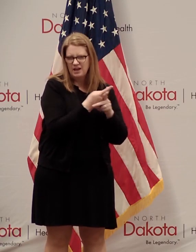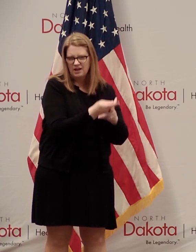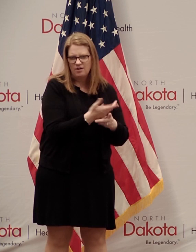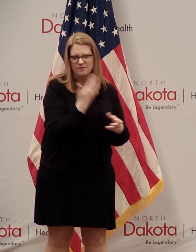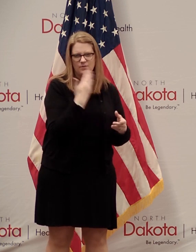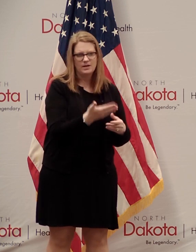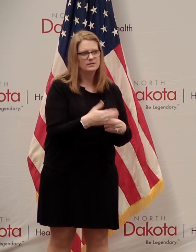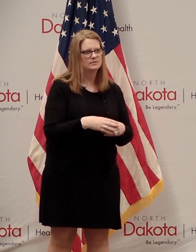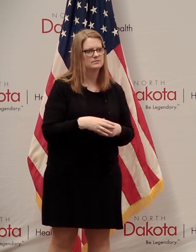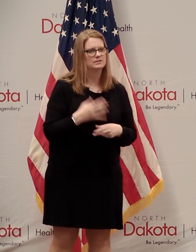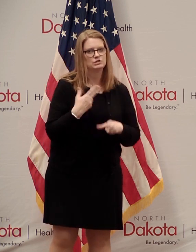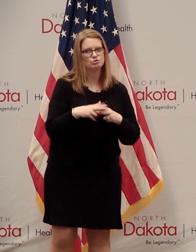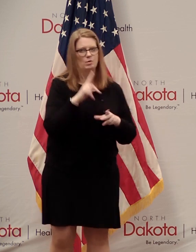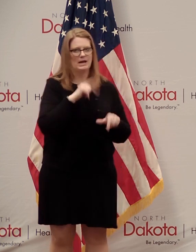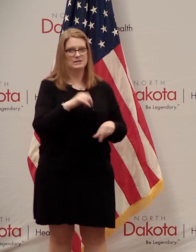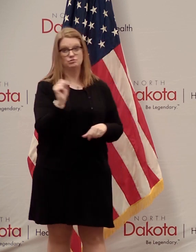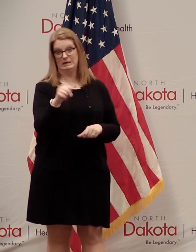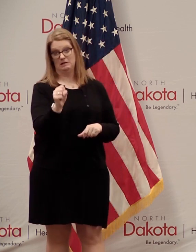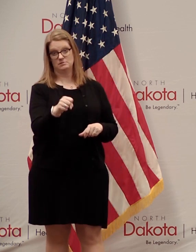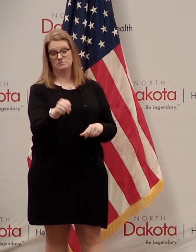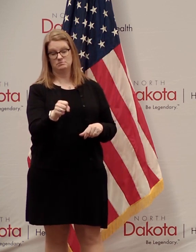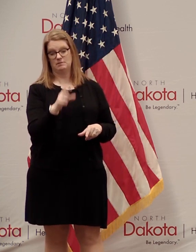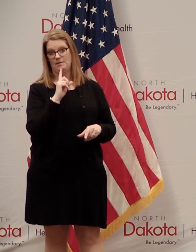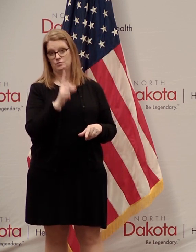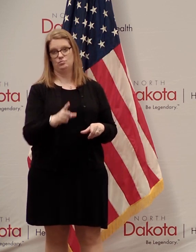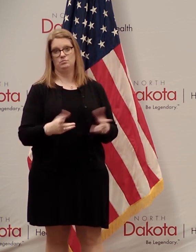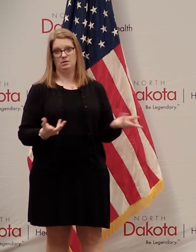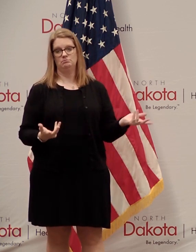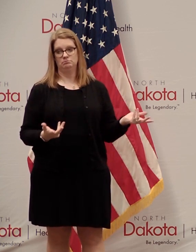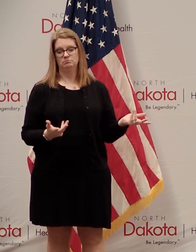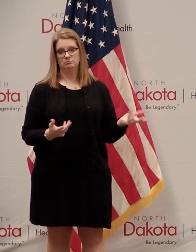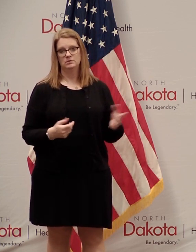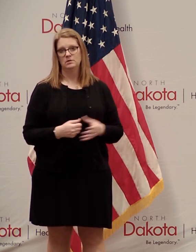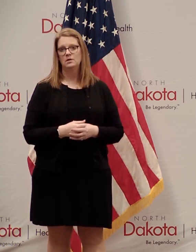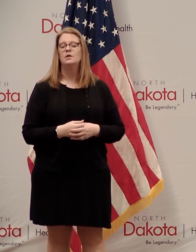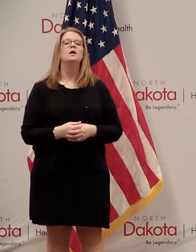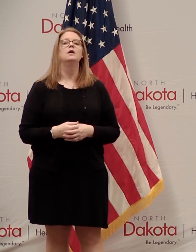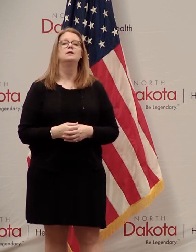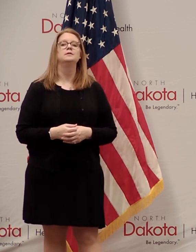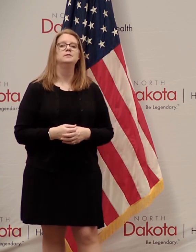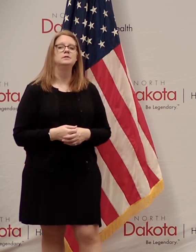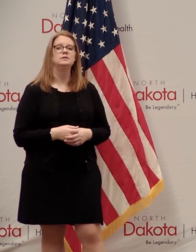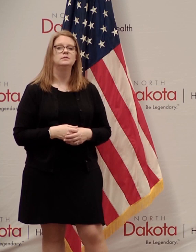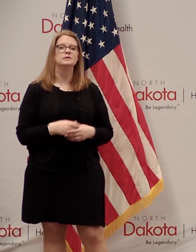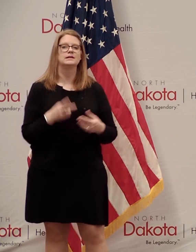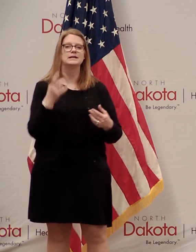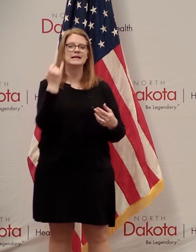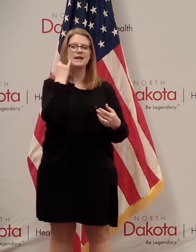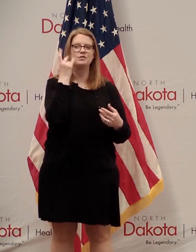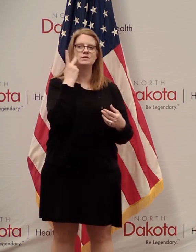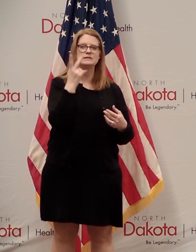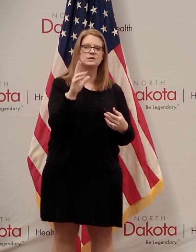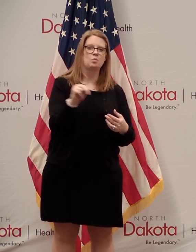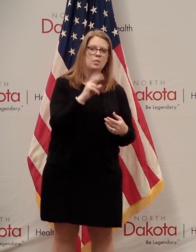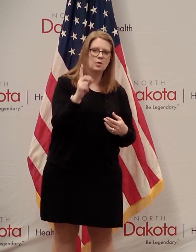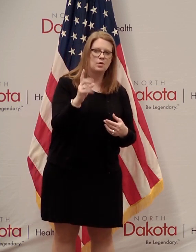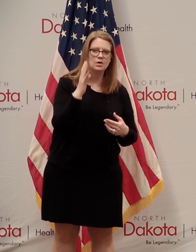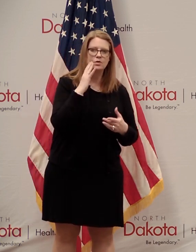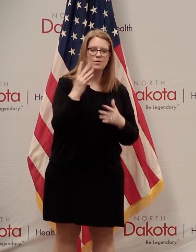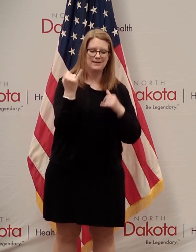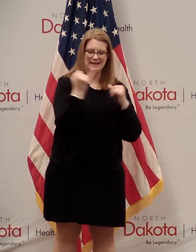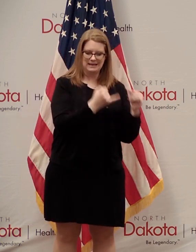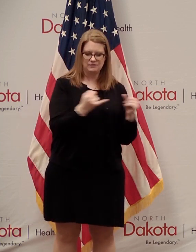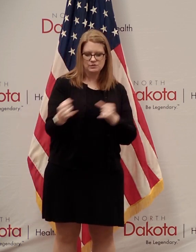Well, the short answer is yes, absolutely. I think if you look at North Dakota, even as it relates to individuals with